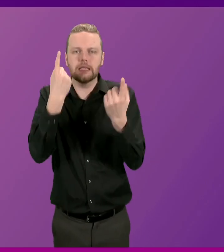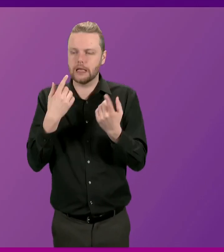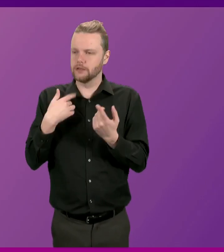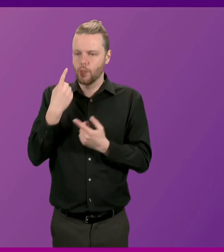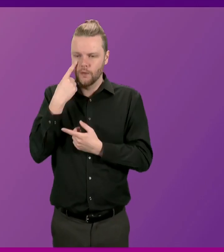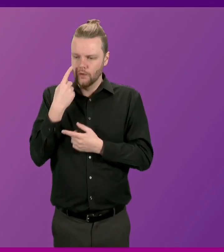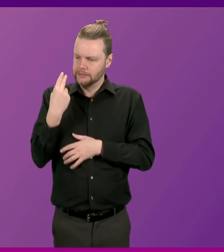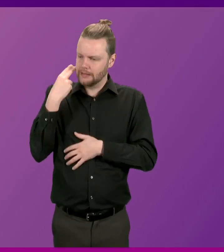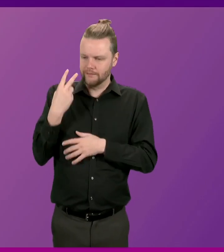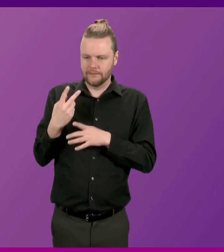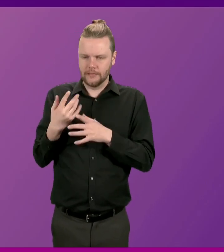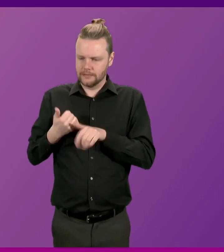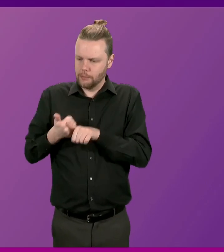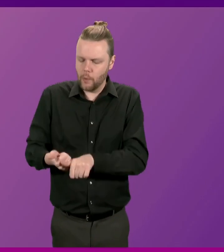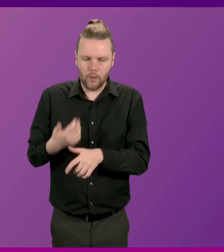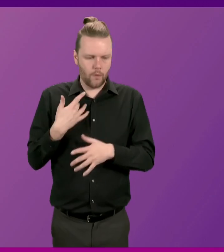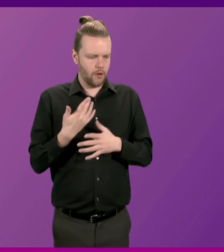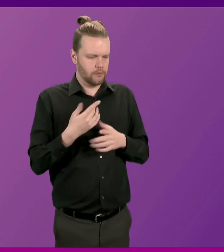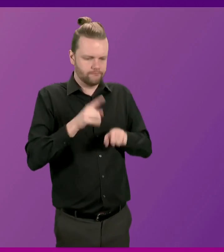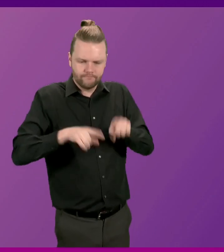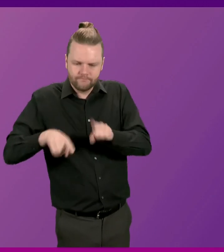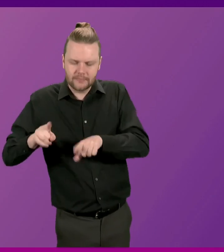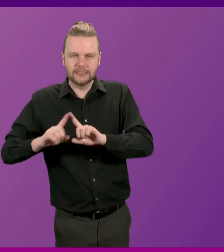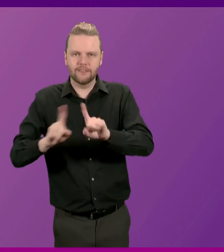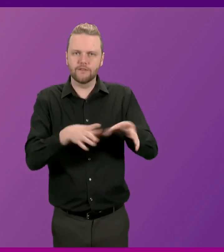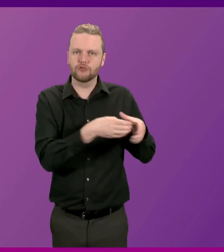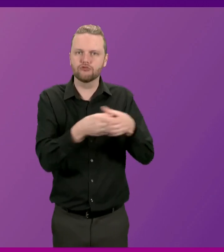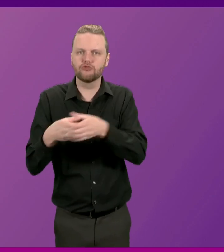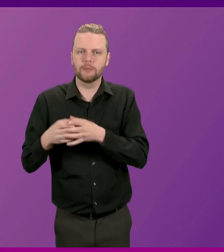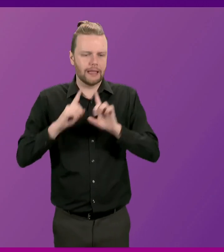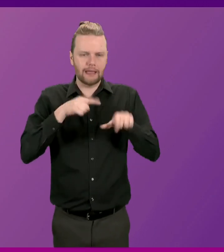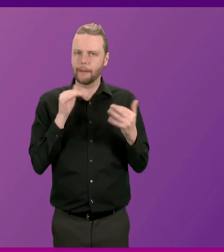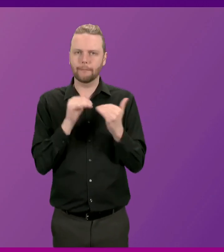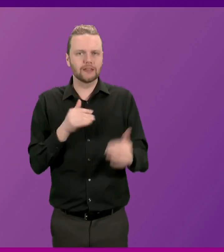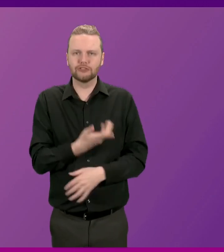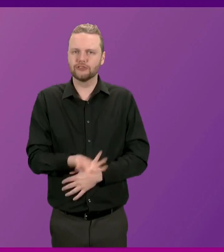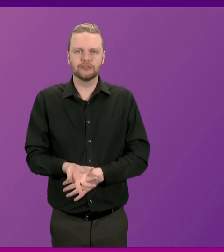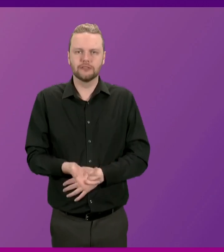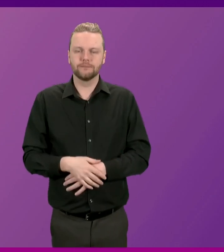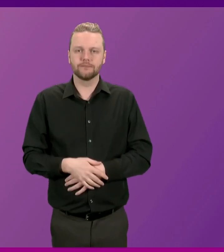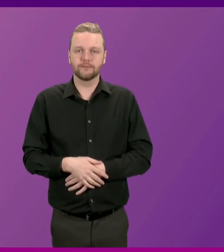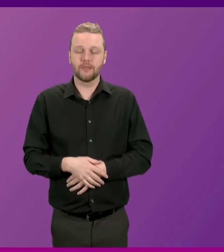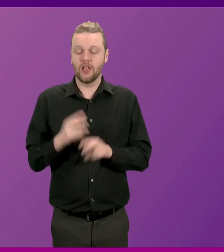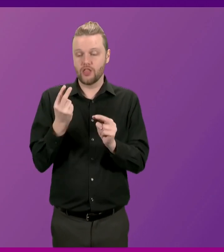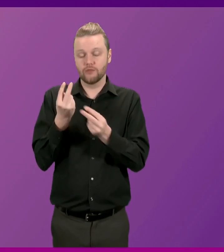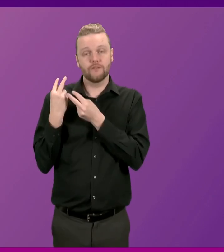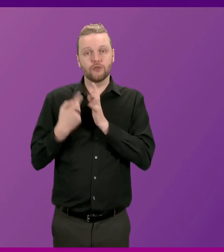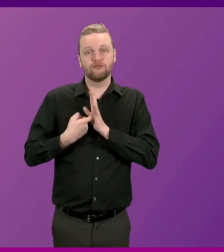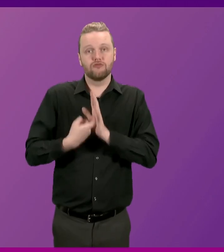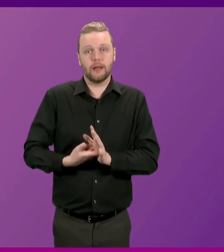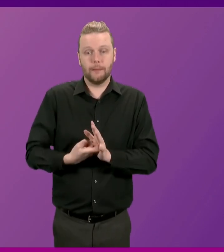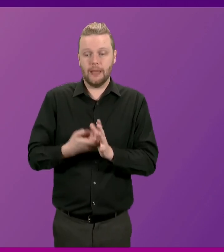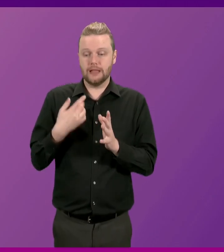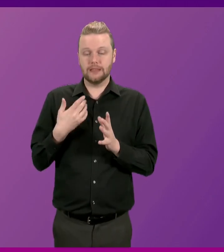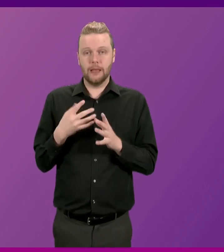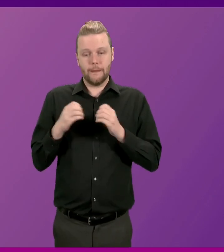victim survivors, but also in terms of children, in terms of other minority groups. And the review recommended by and for services.